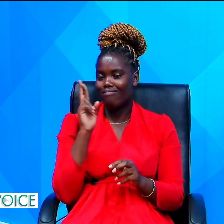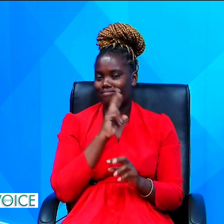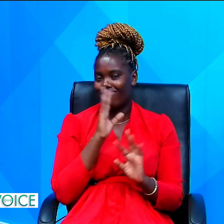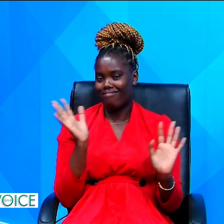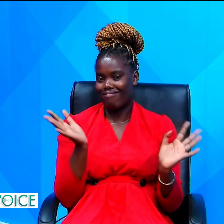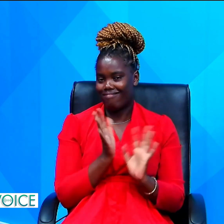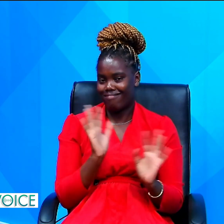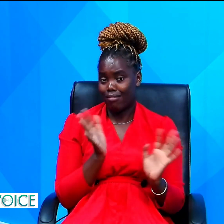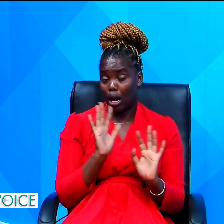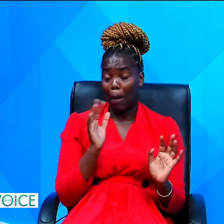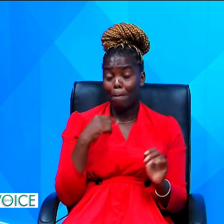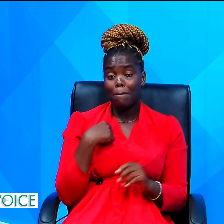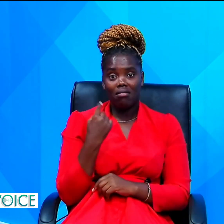you avoid a lot of risk.